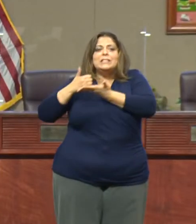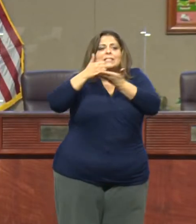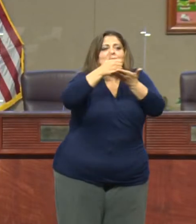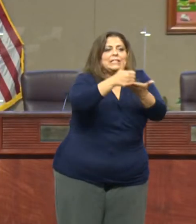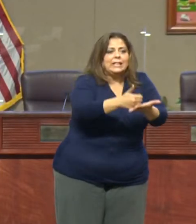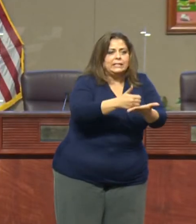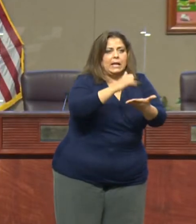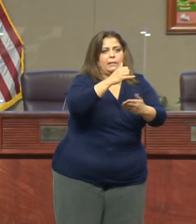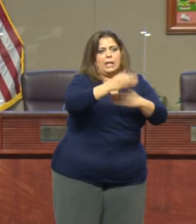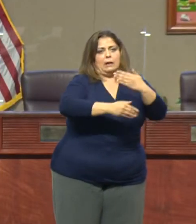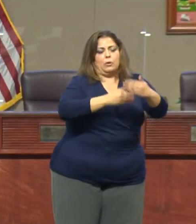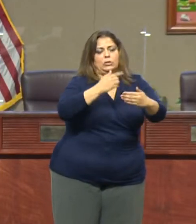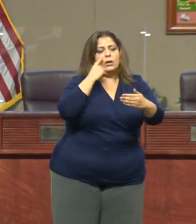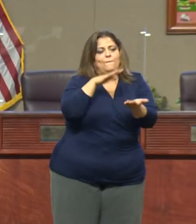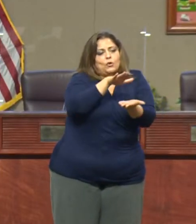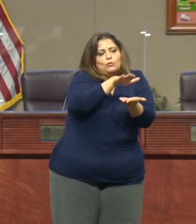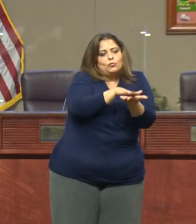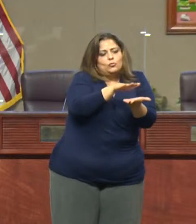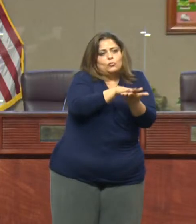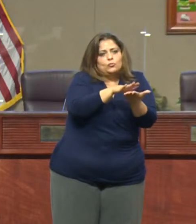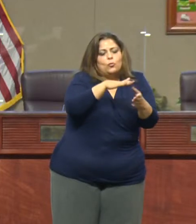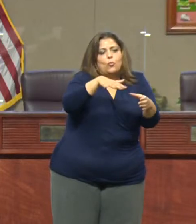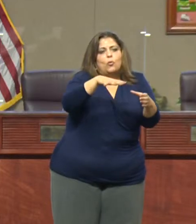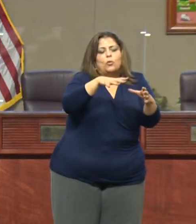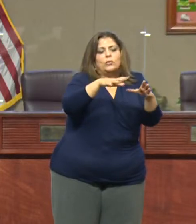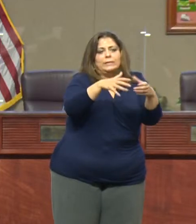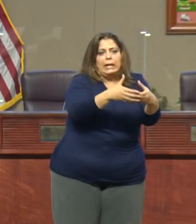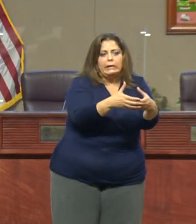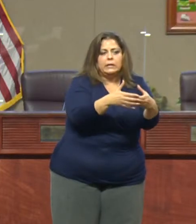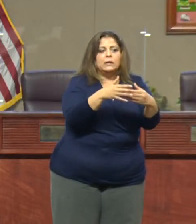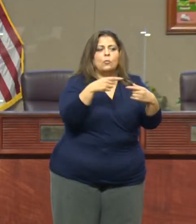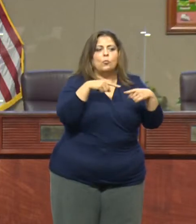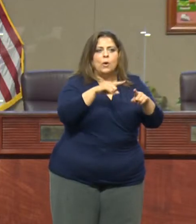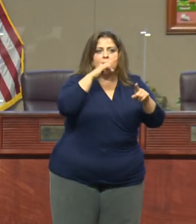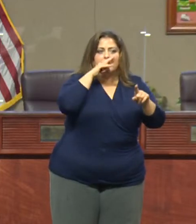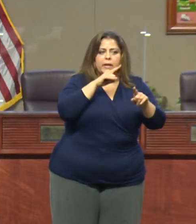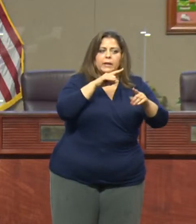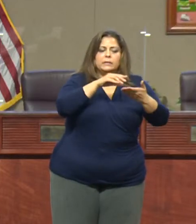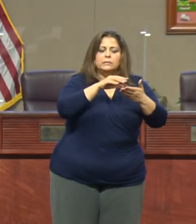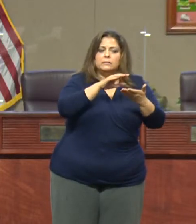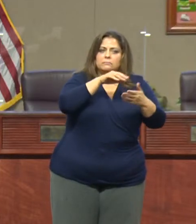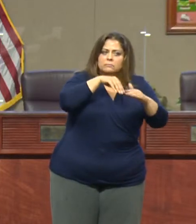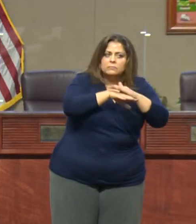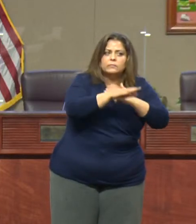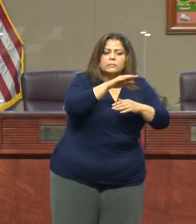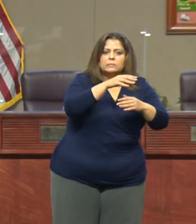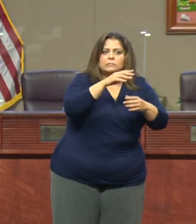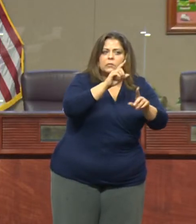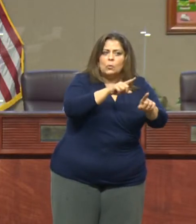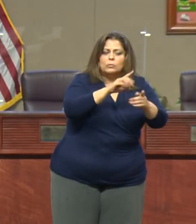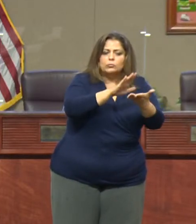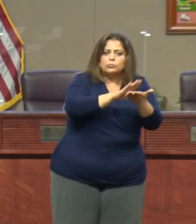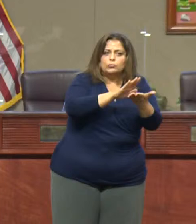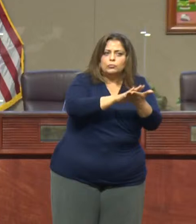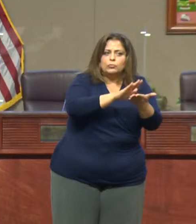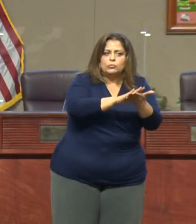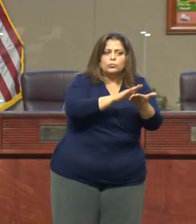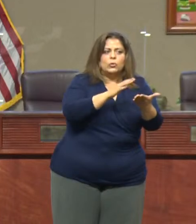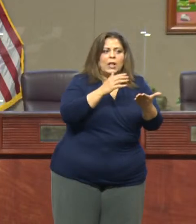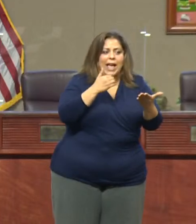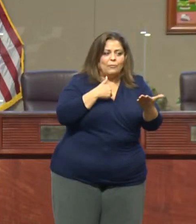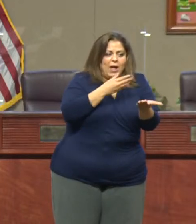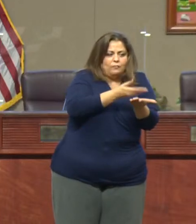in a school setting where the student belongs to that school, that we have a record of the student, that the parent doesn't need to be